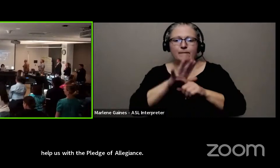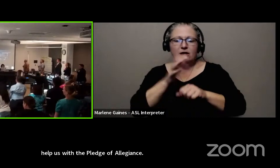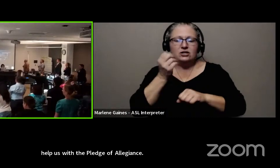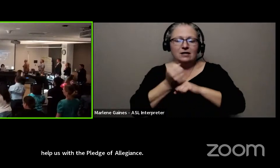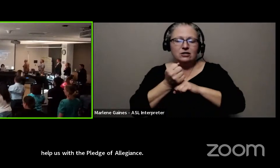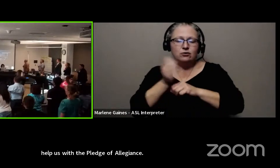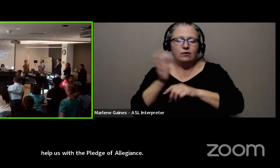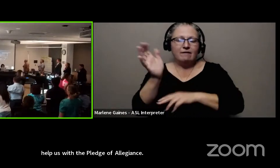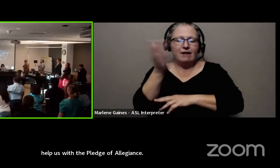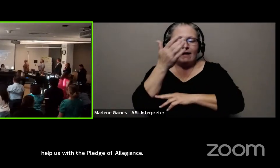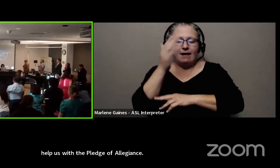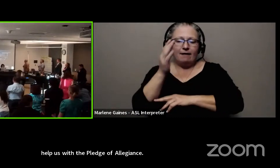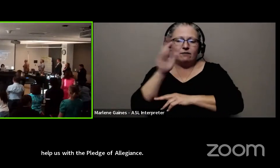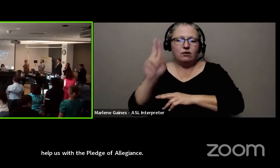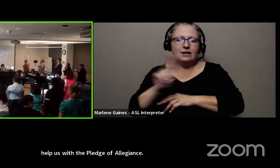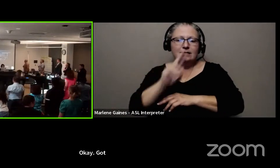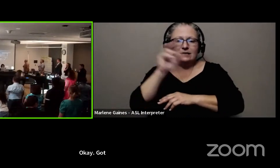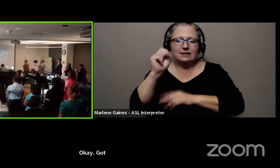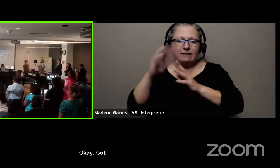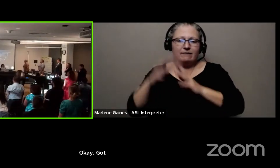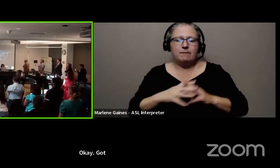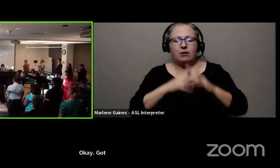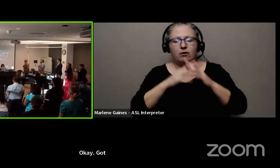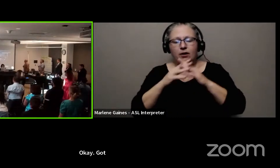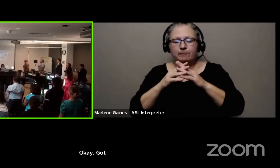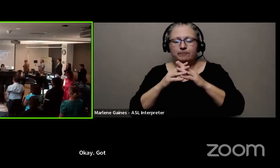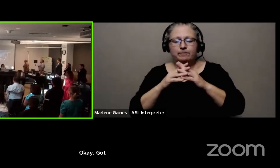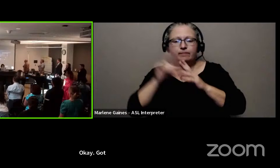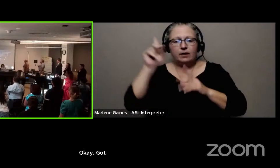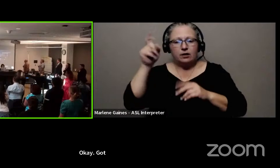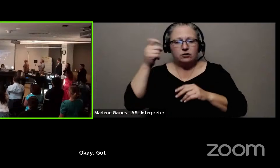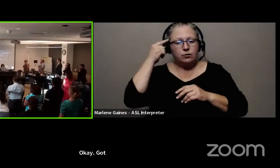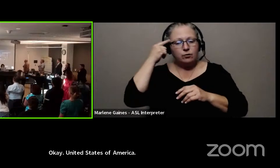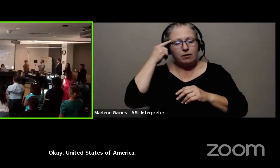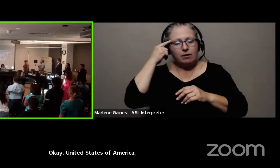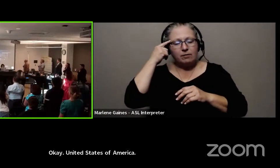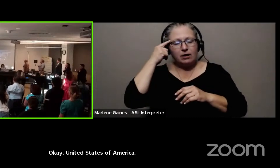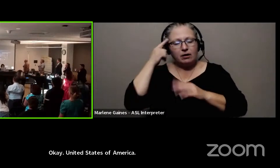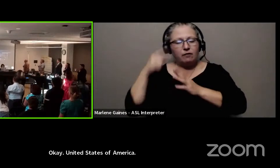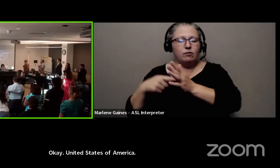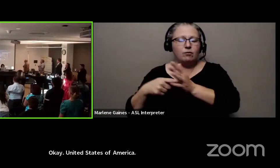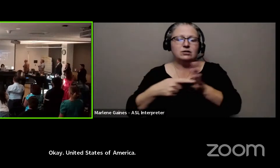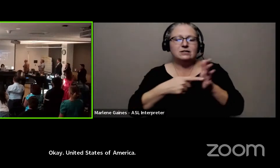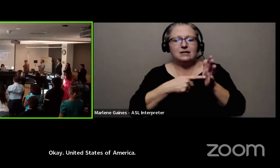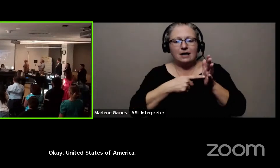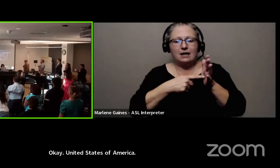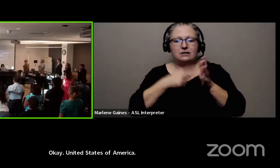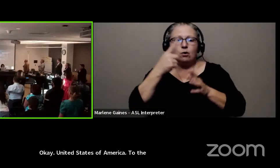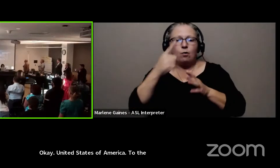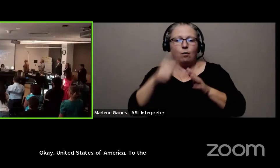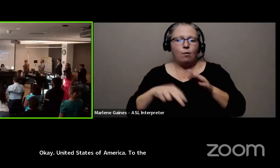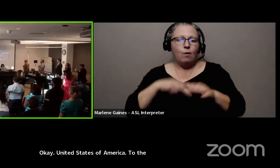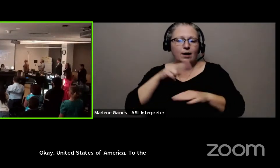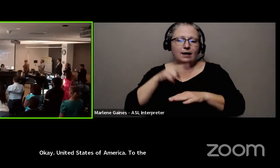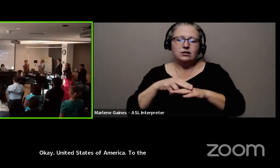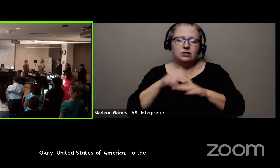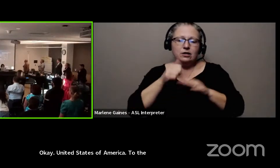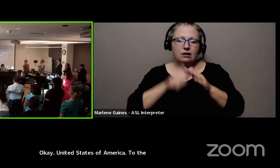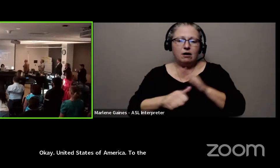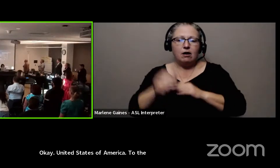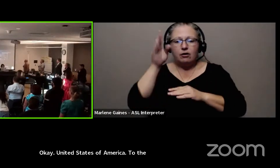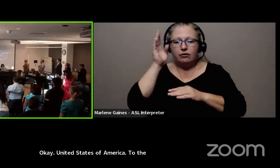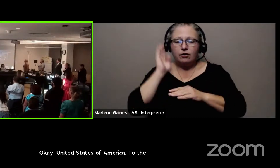Allegiance to the flag of the United States of America, and to the republic for which it stands, one